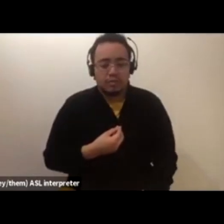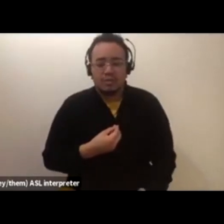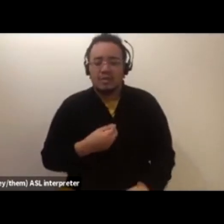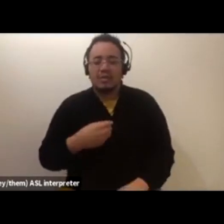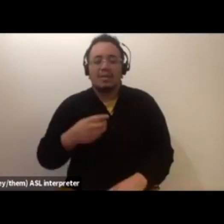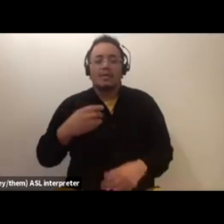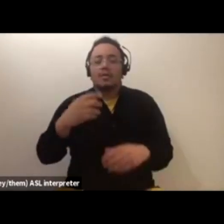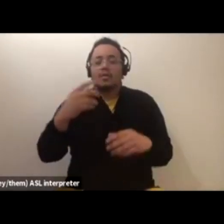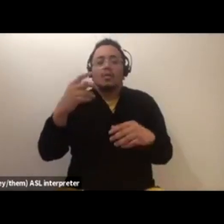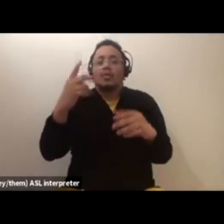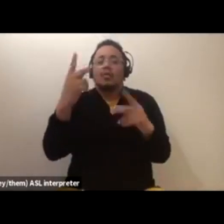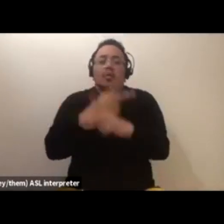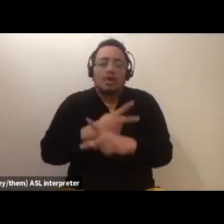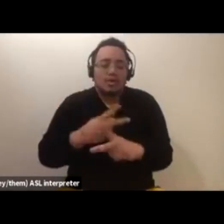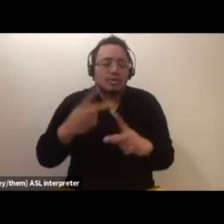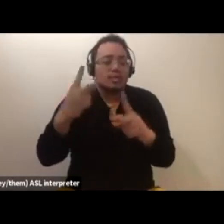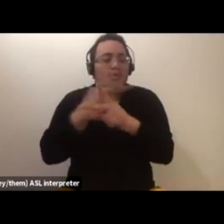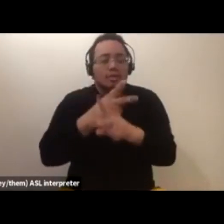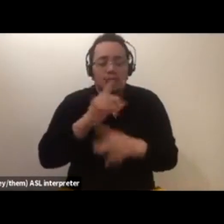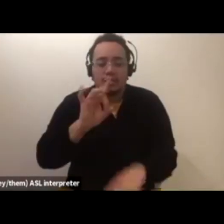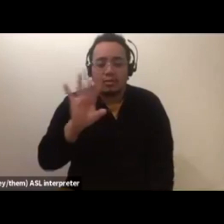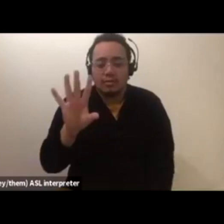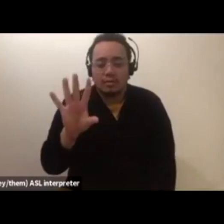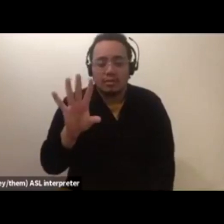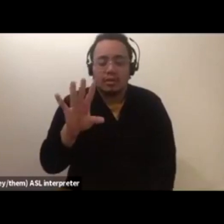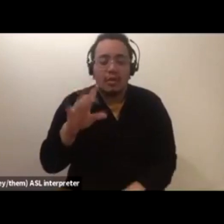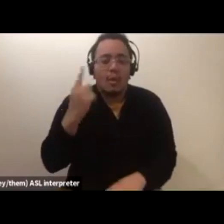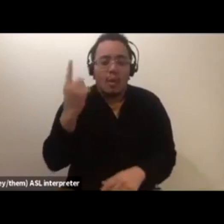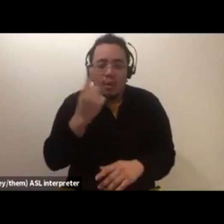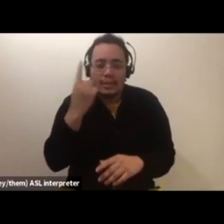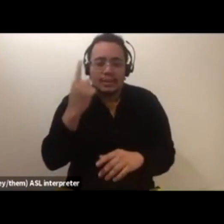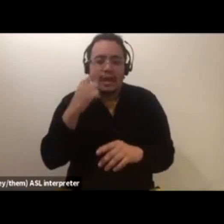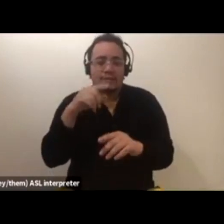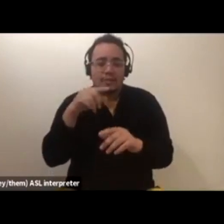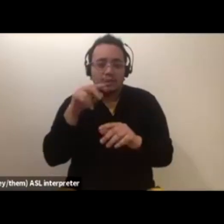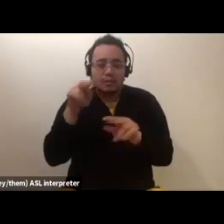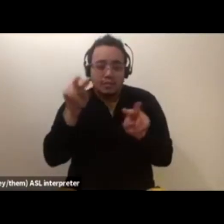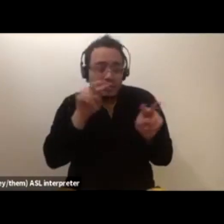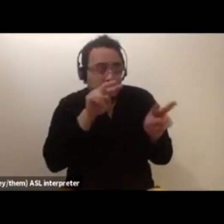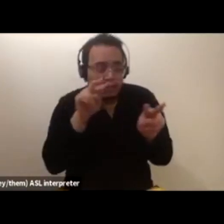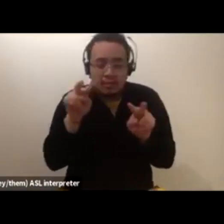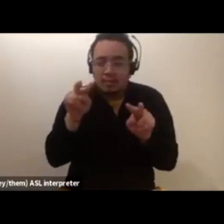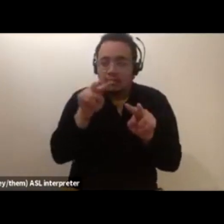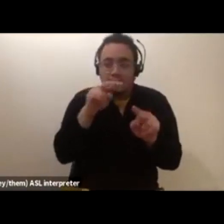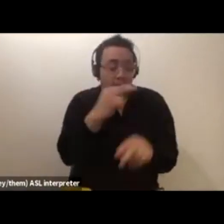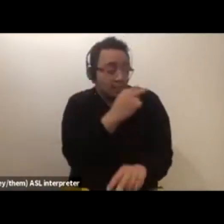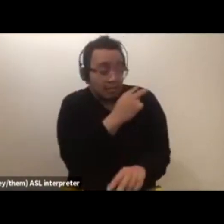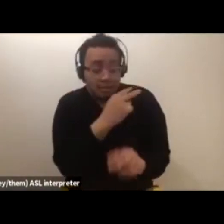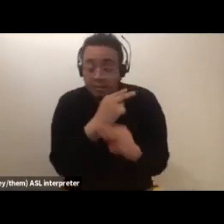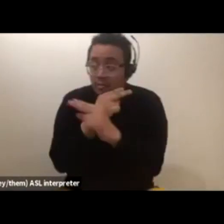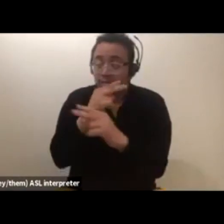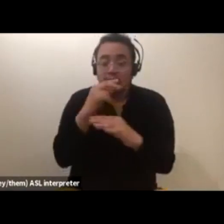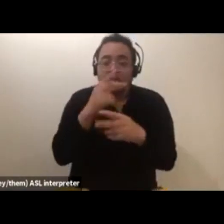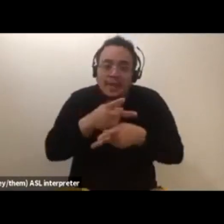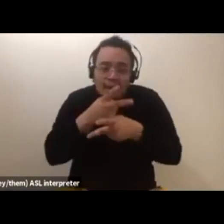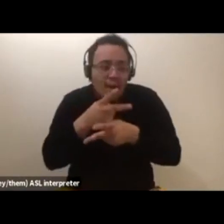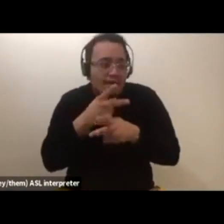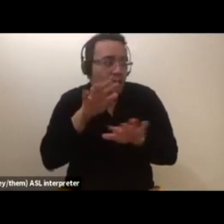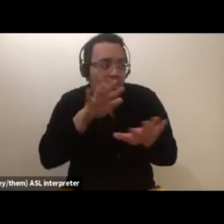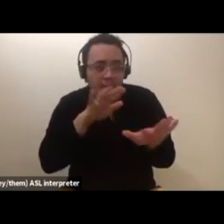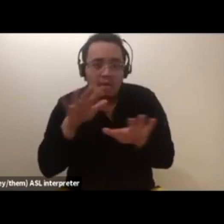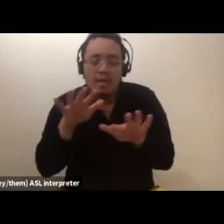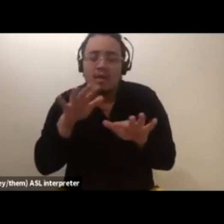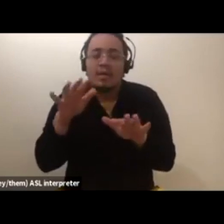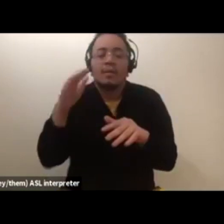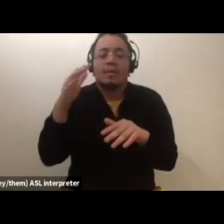constantly be aware of the situations of where you are and being very careful, because that's just how this world is set up right